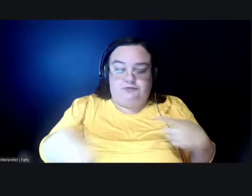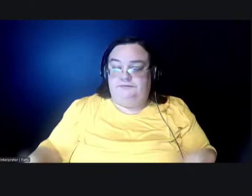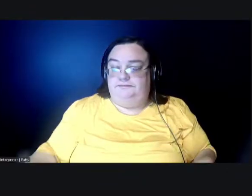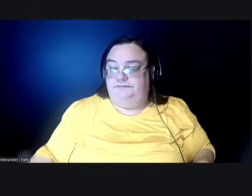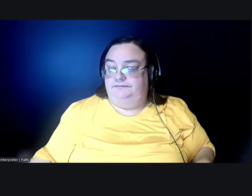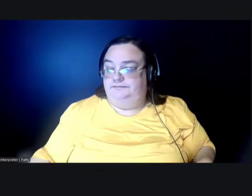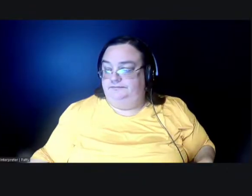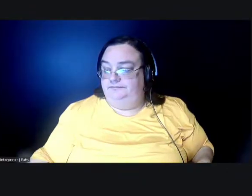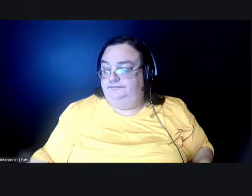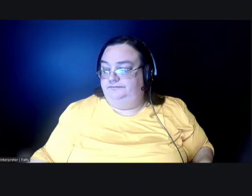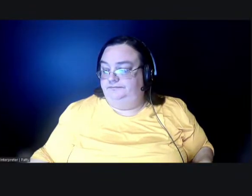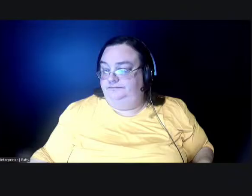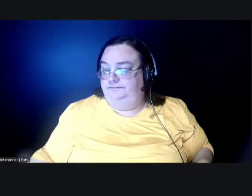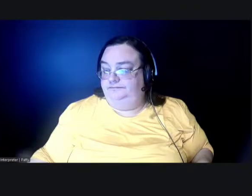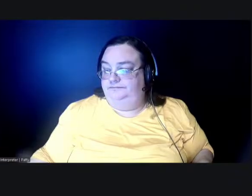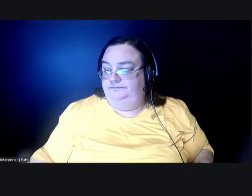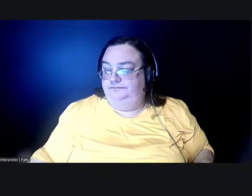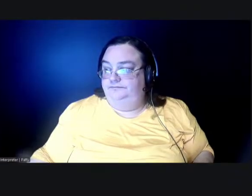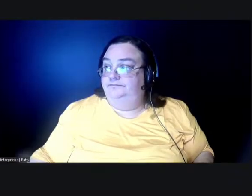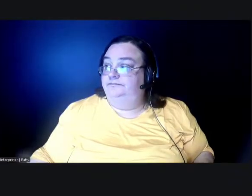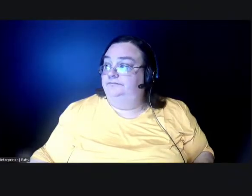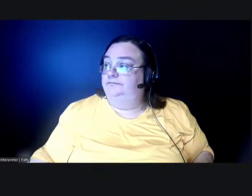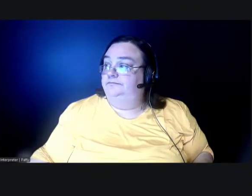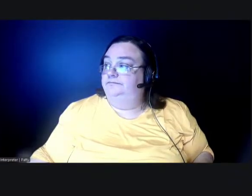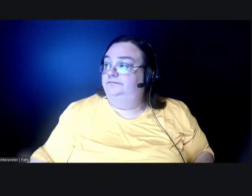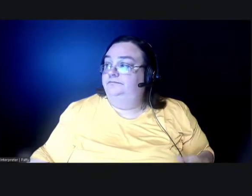Thank you. Councilmember Fry.